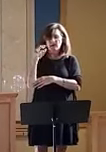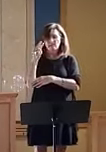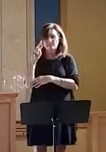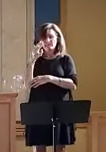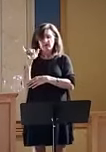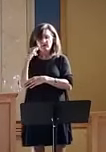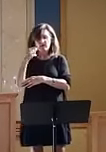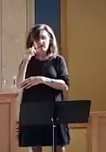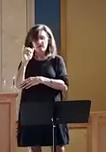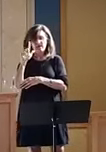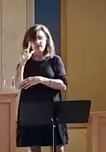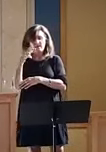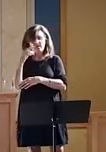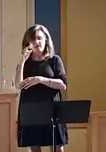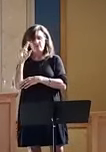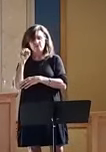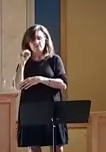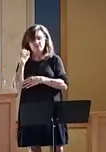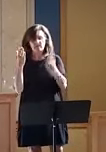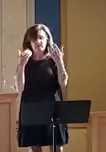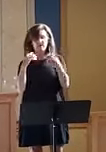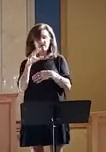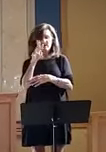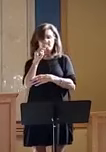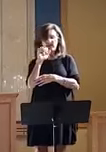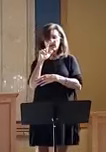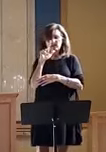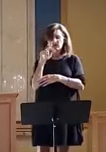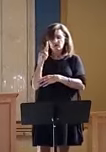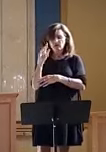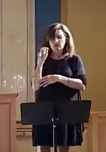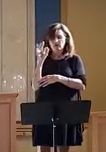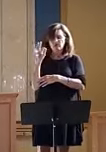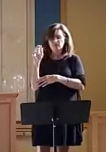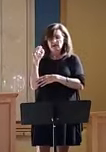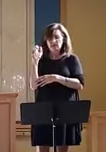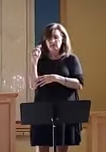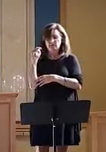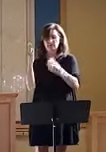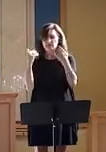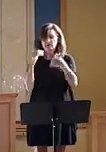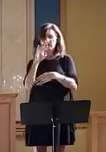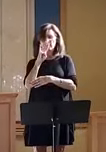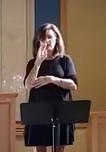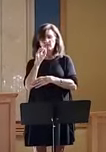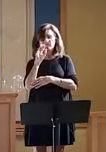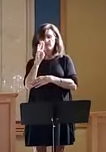Galehouse, Michael Kaufman, Bob Thompson,